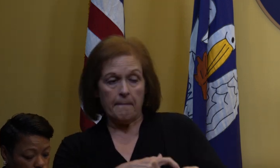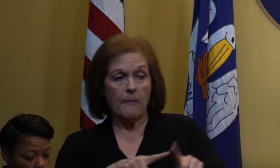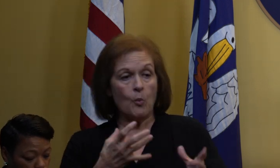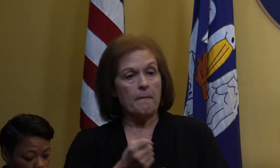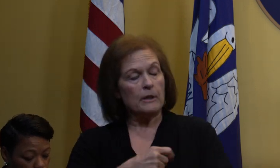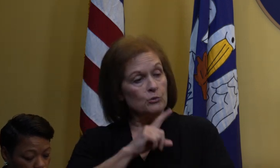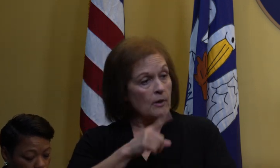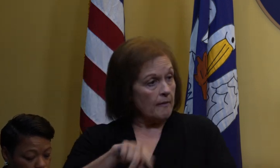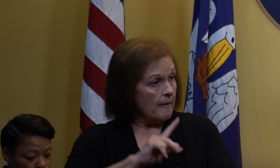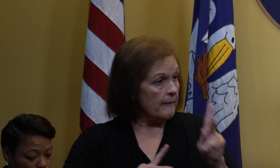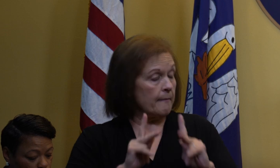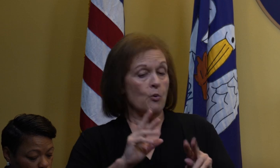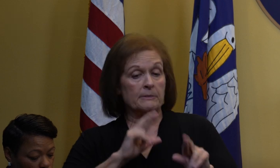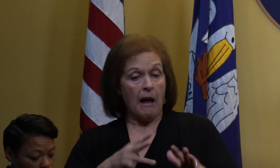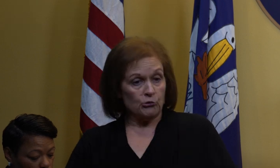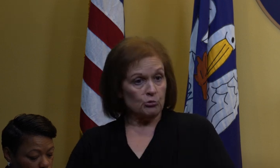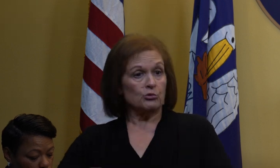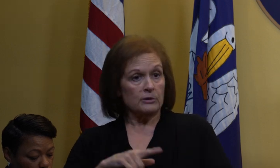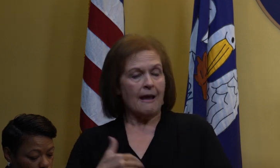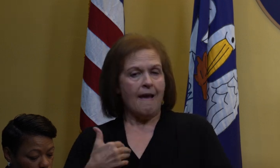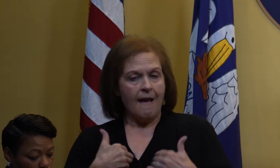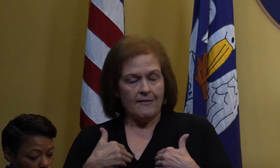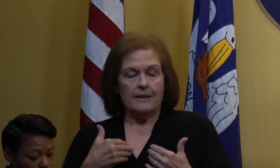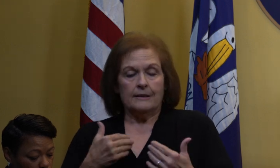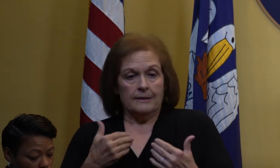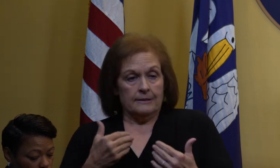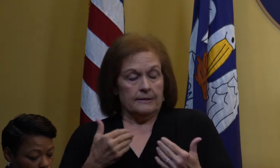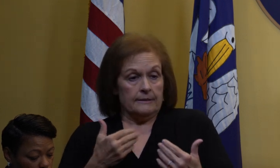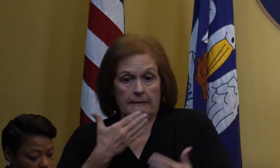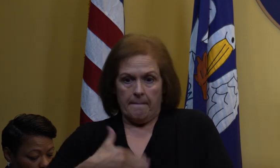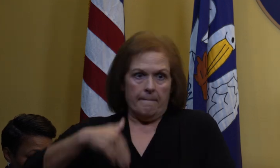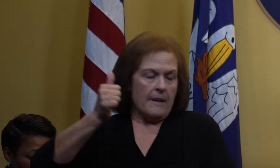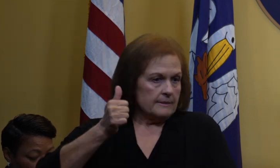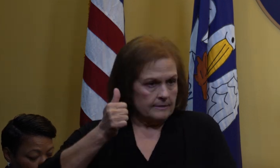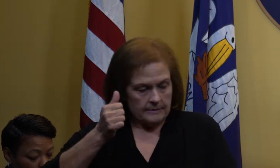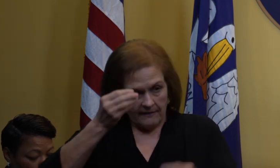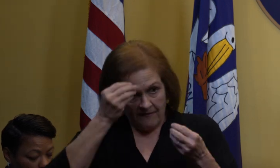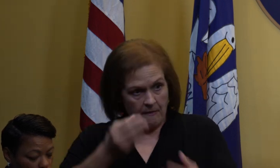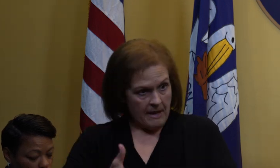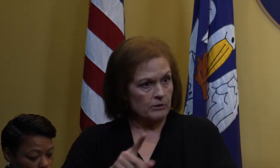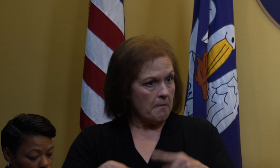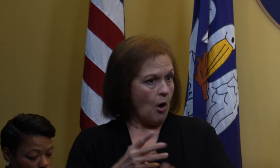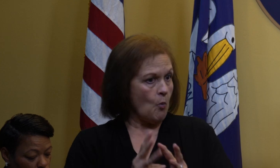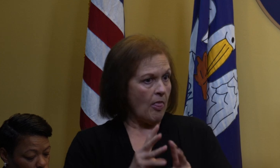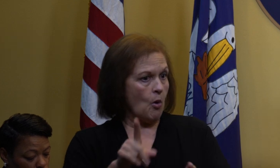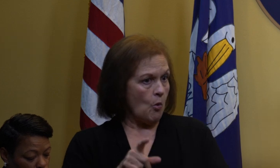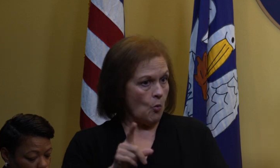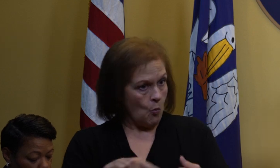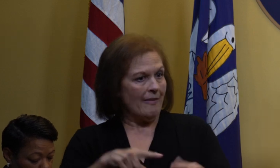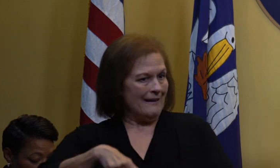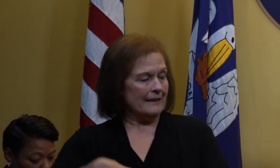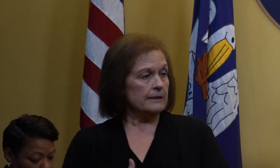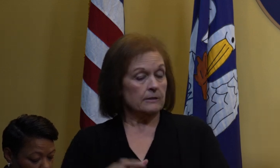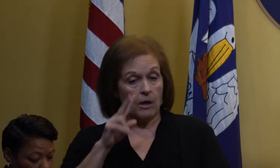make sure that the public and our responders have the most critical weather information immediately when they need it. You can